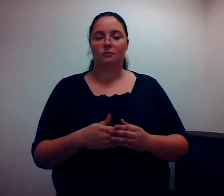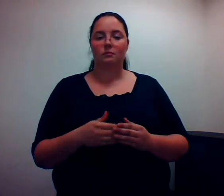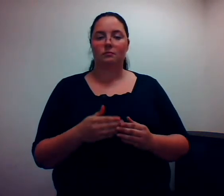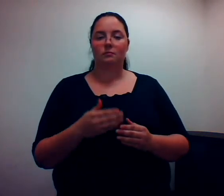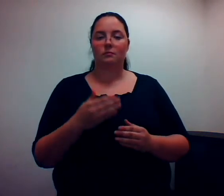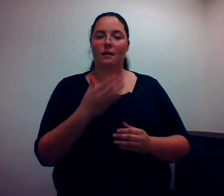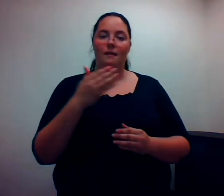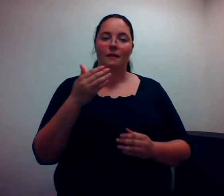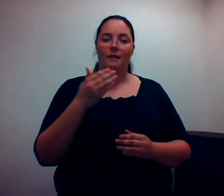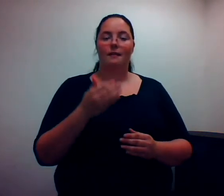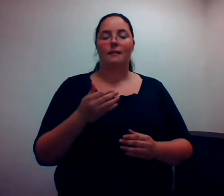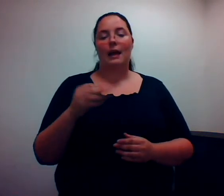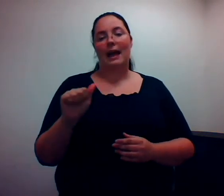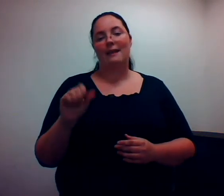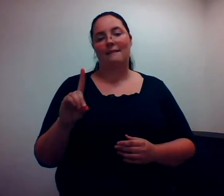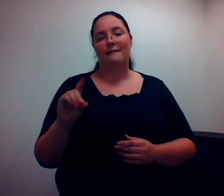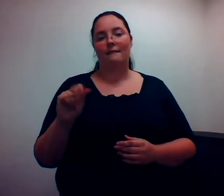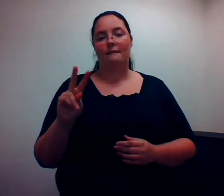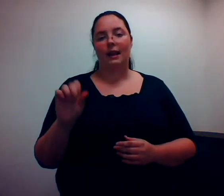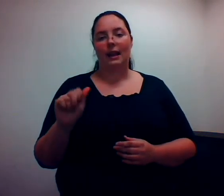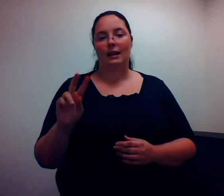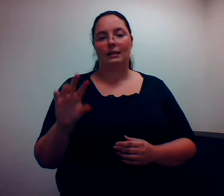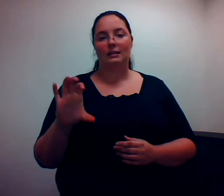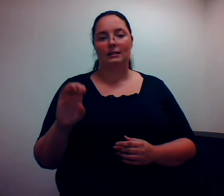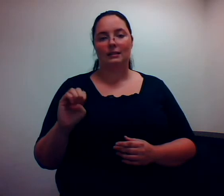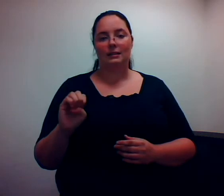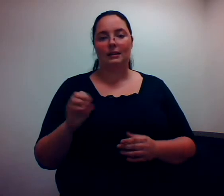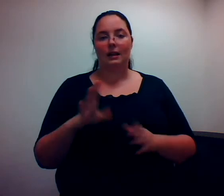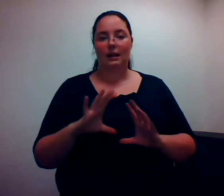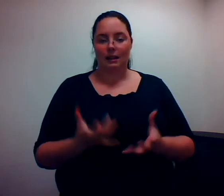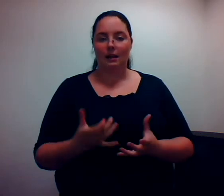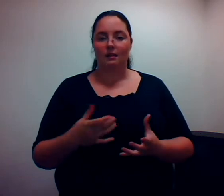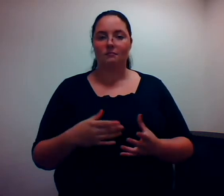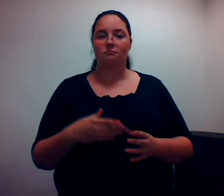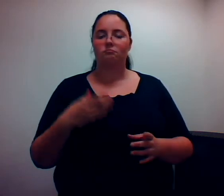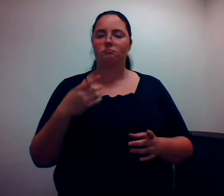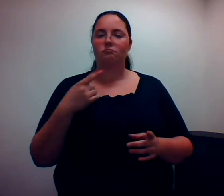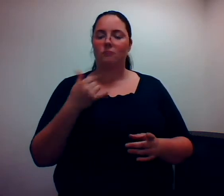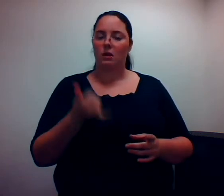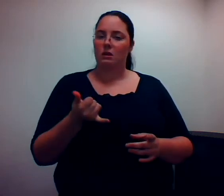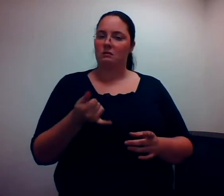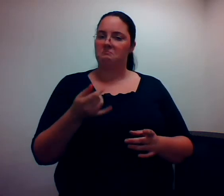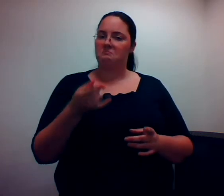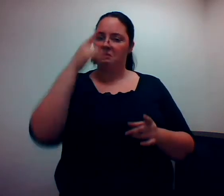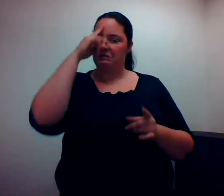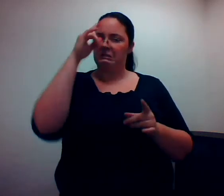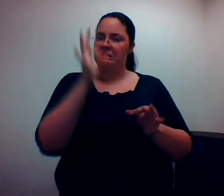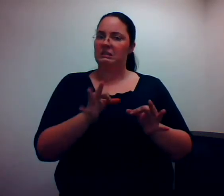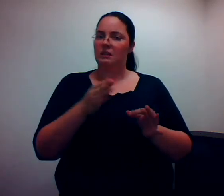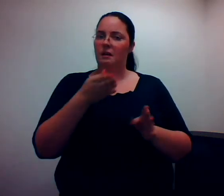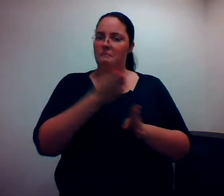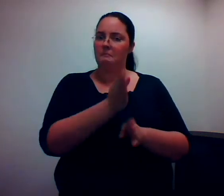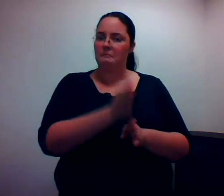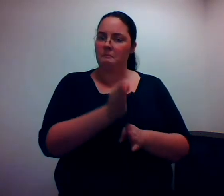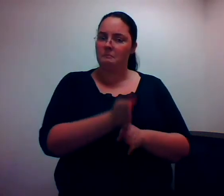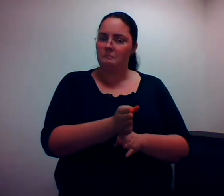students thinking about deciding on a major for their academic career. And I'm teaching a similar class, a